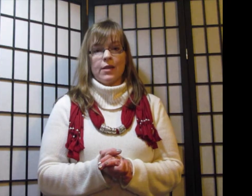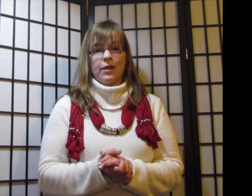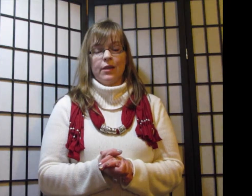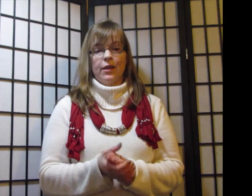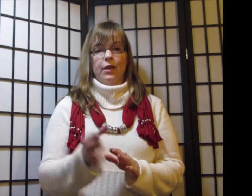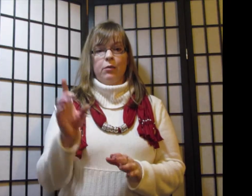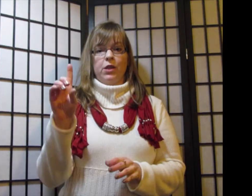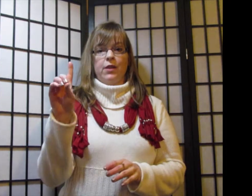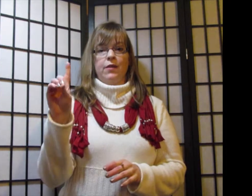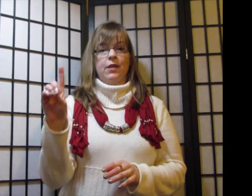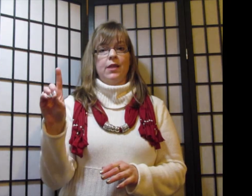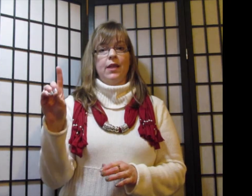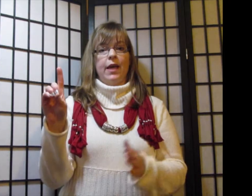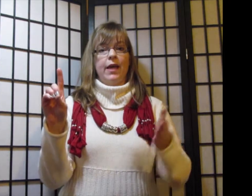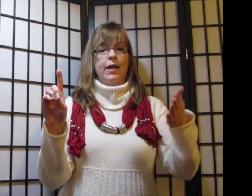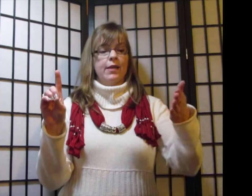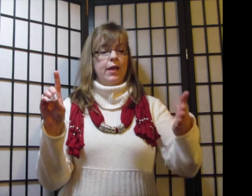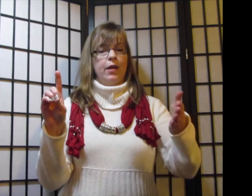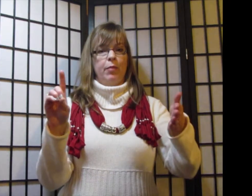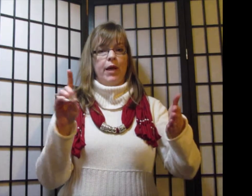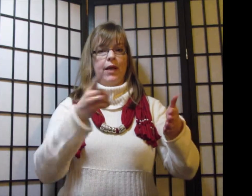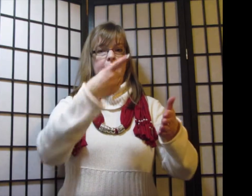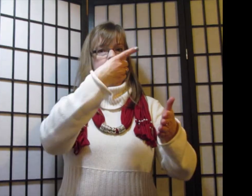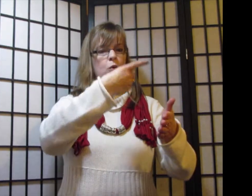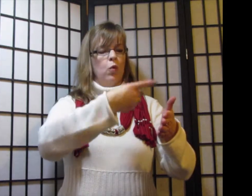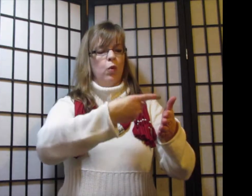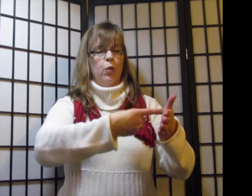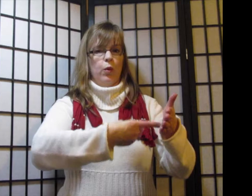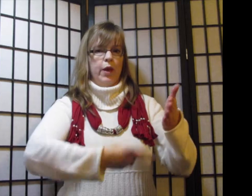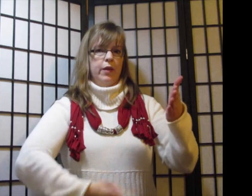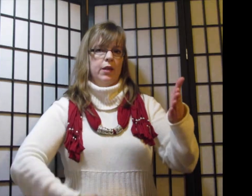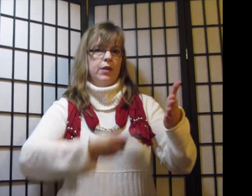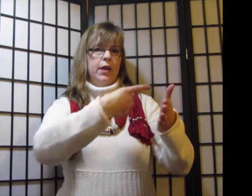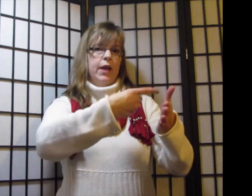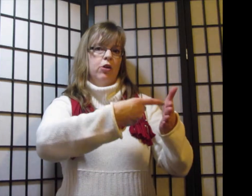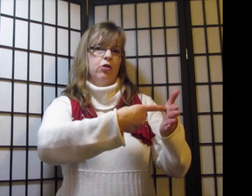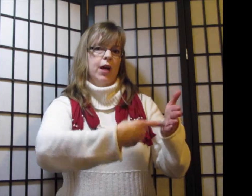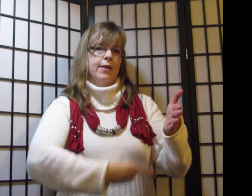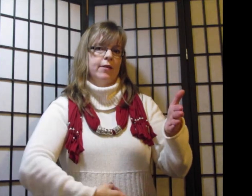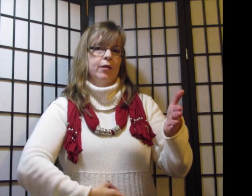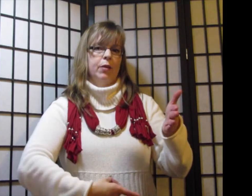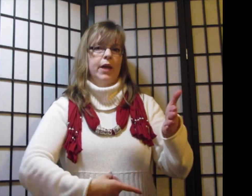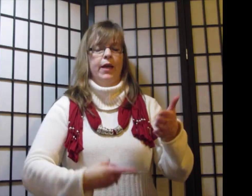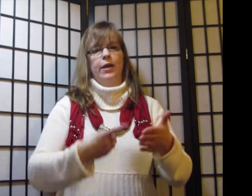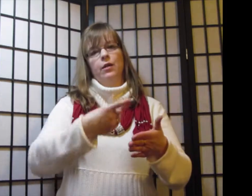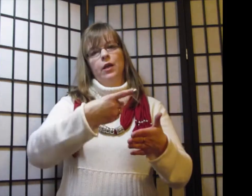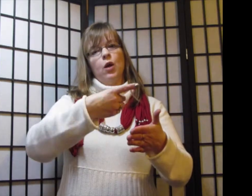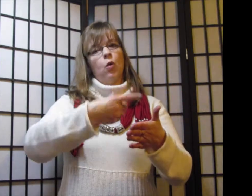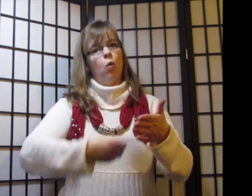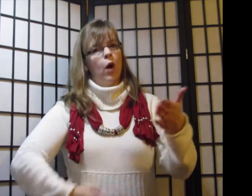what, which is the D hand and a blade hand, and then the D hand crosses the blade hand.